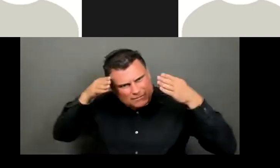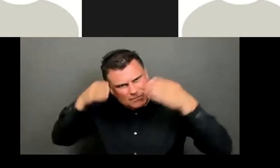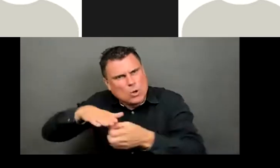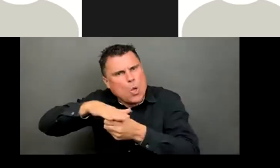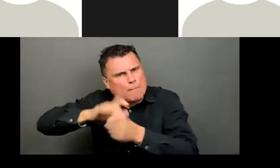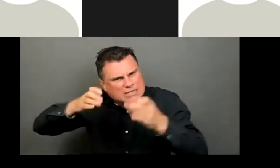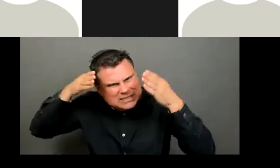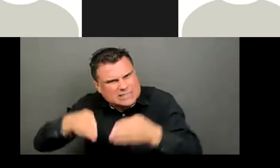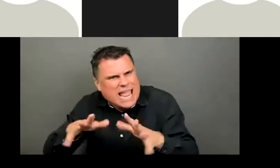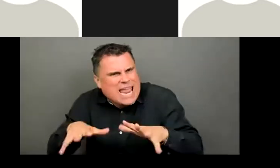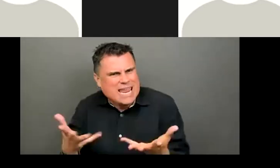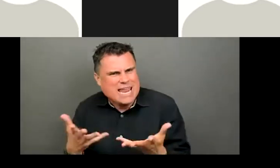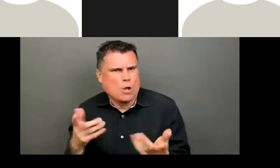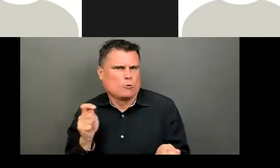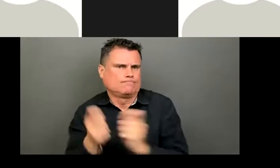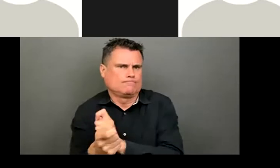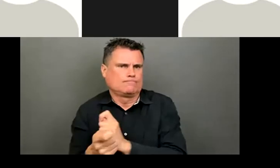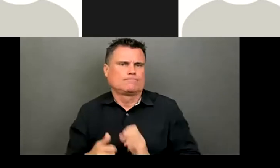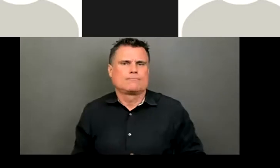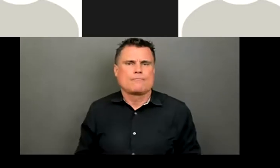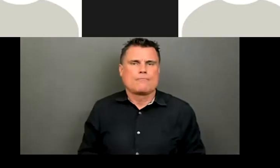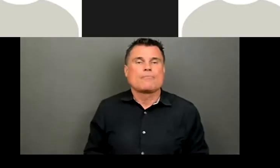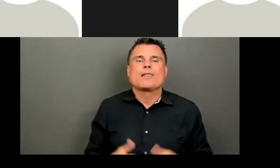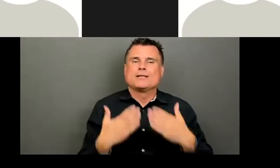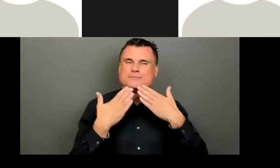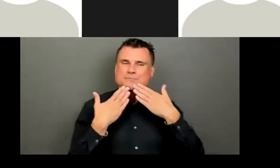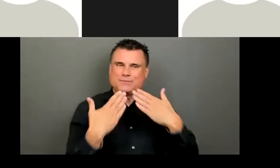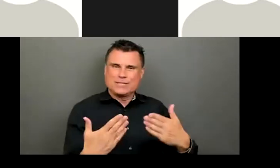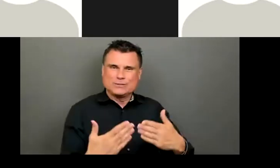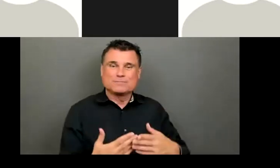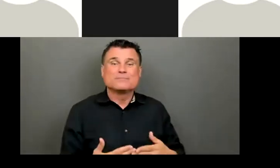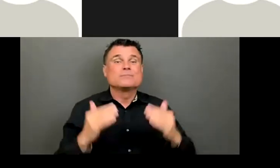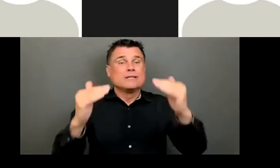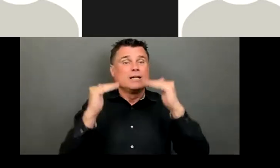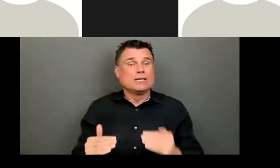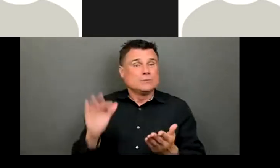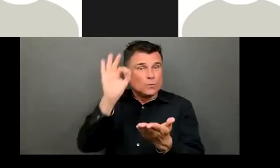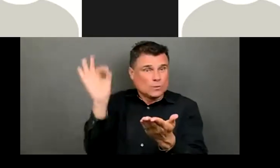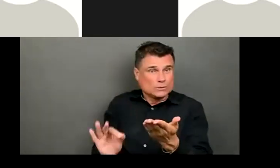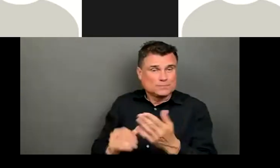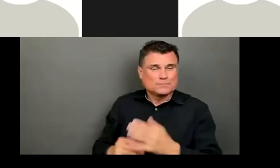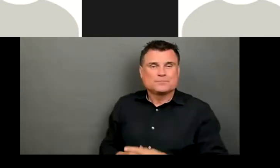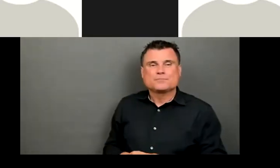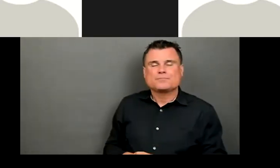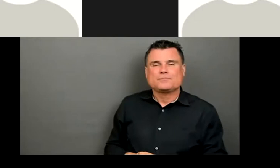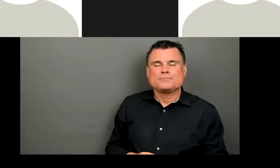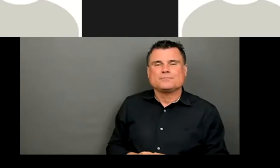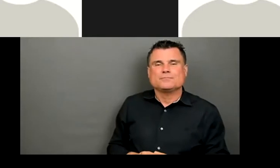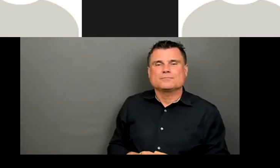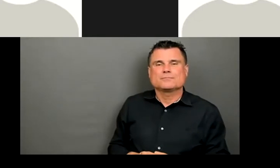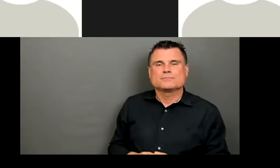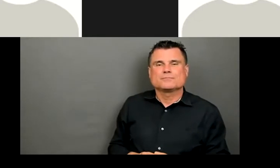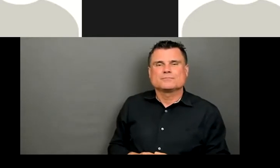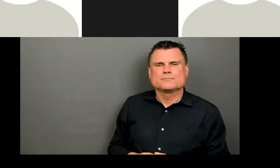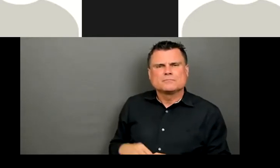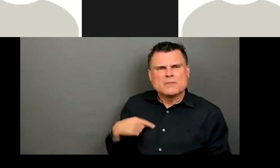Thank you. Joanna, do we have another question from the floor? From the participants? I think we're good on the floor, but Iana,